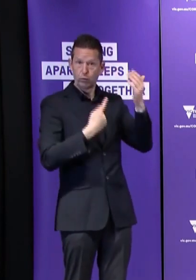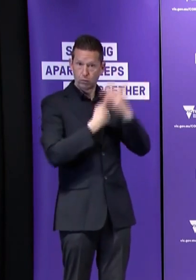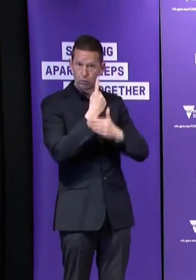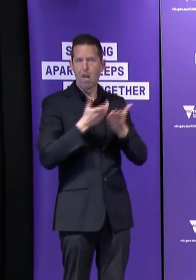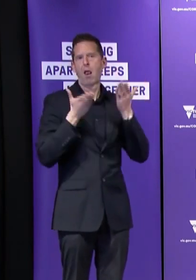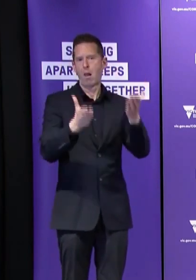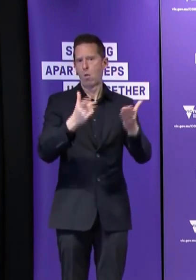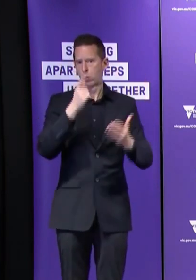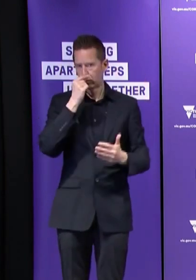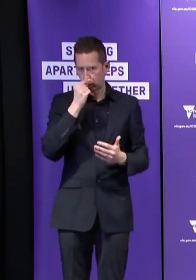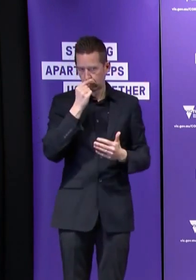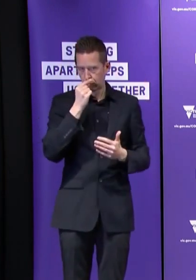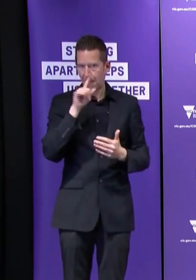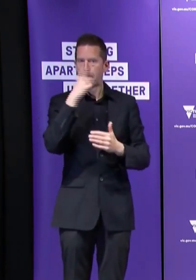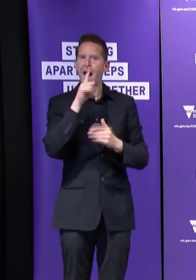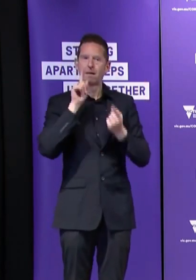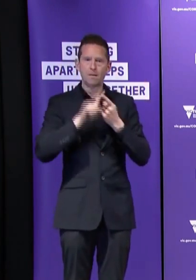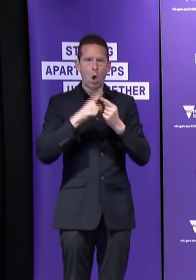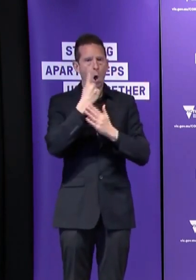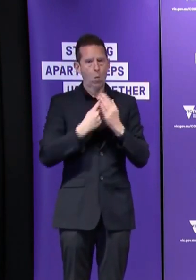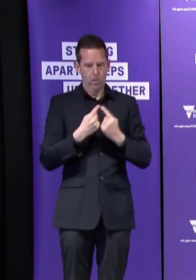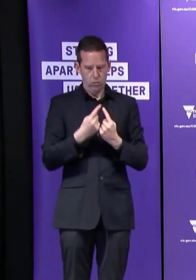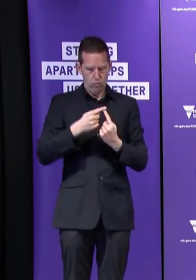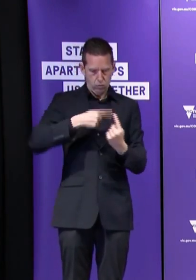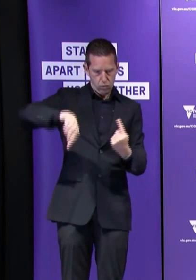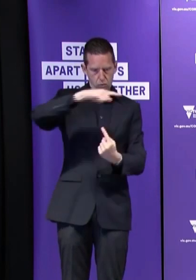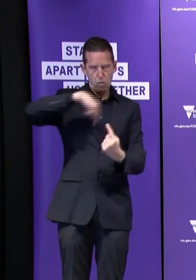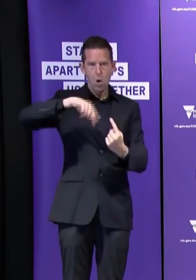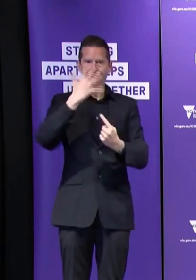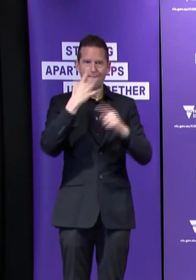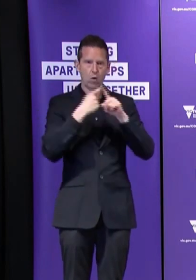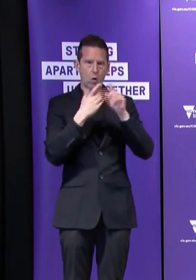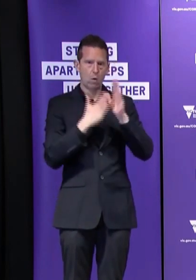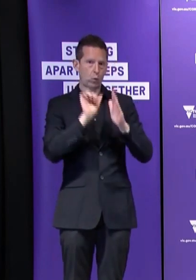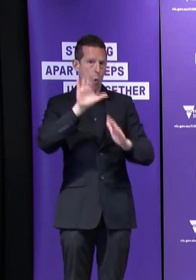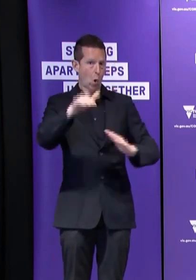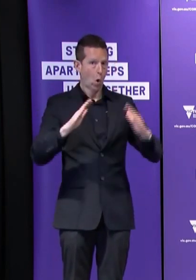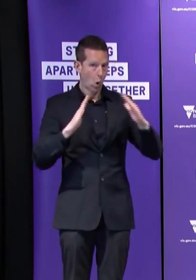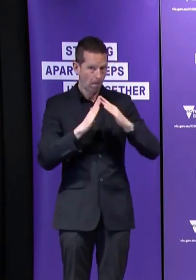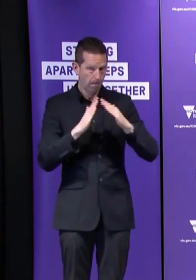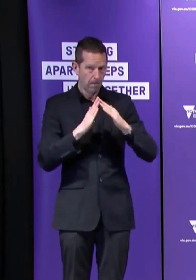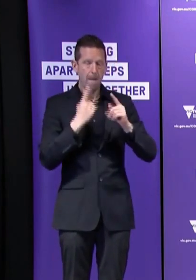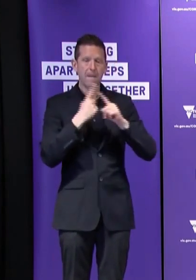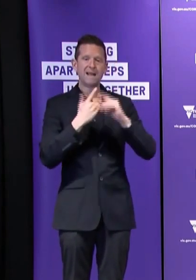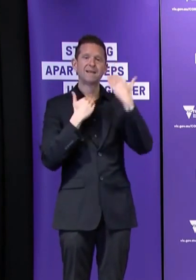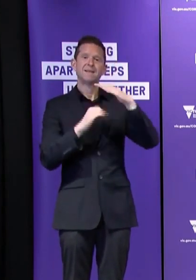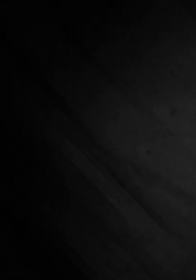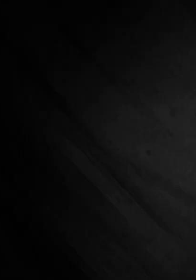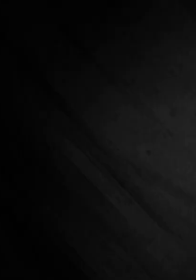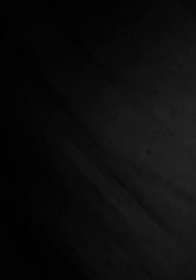allowed, but within 5 kilometres of your home and with the 2-hour time limit